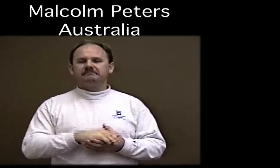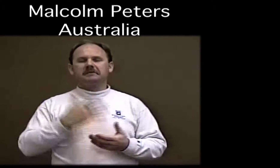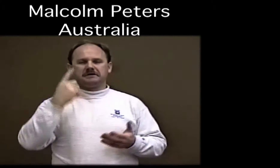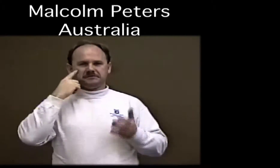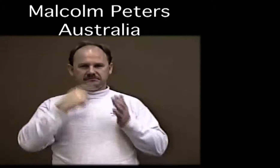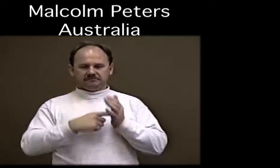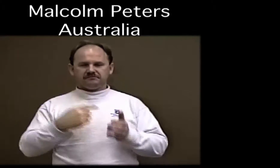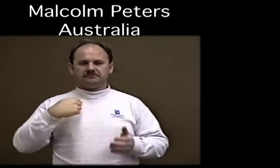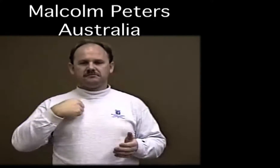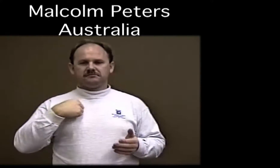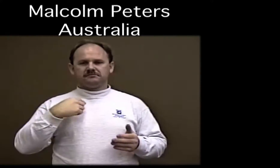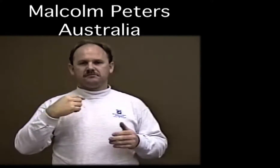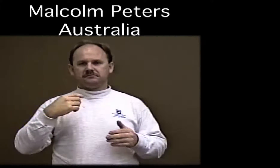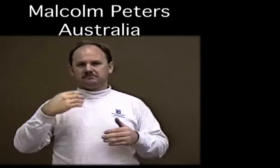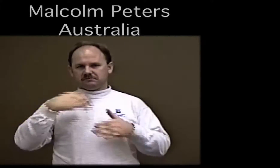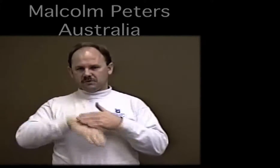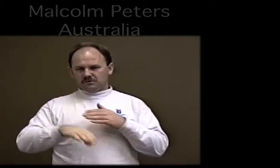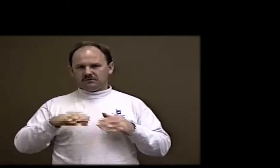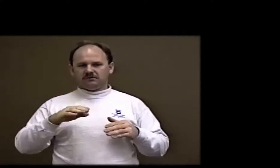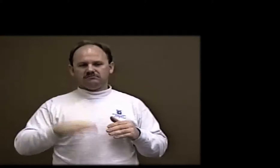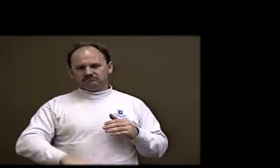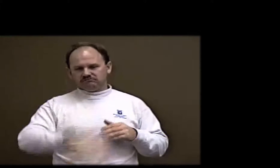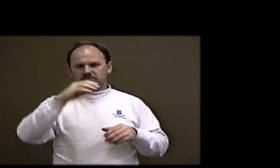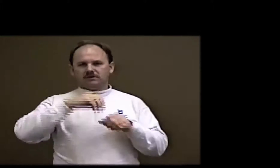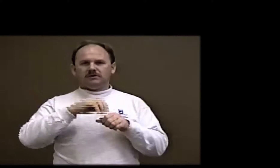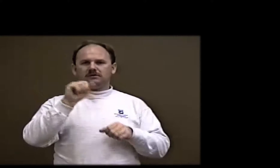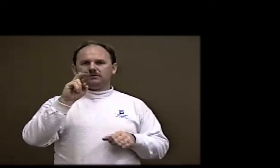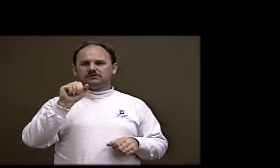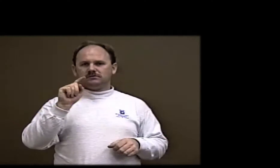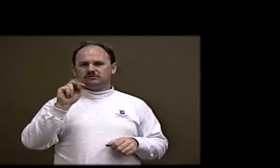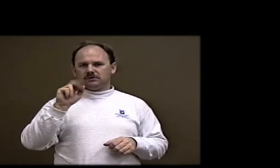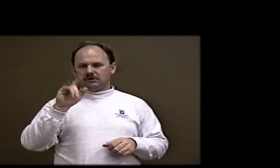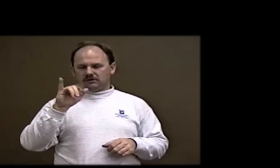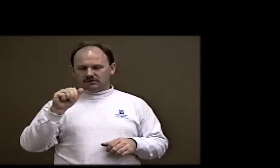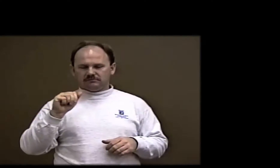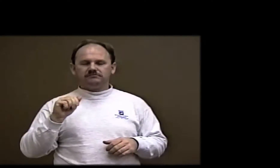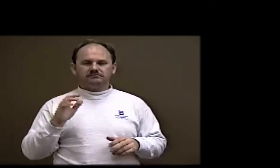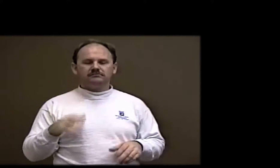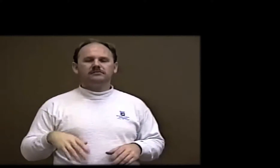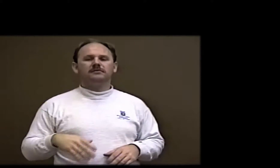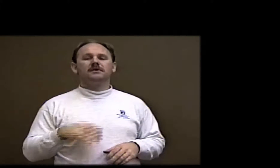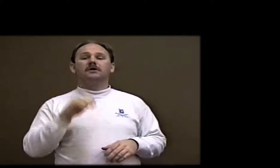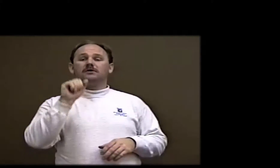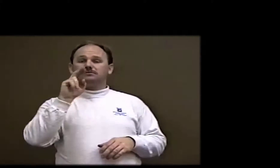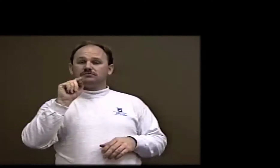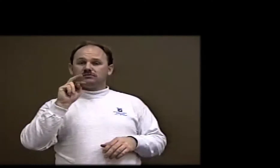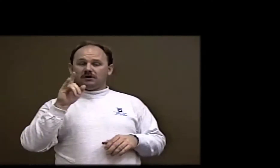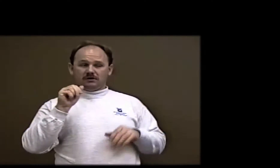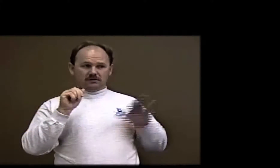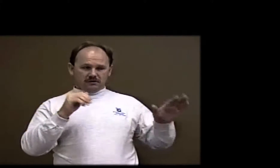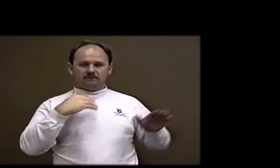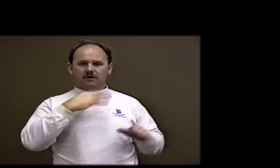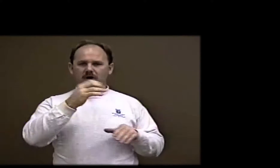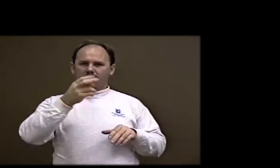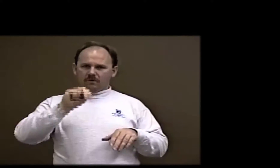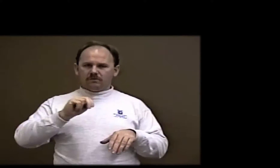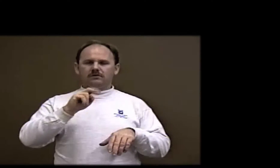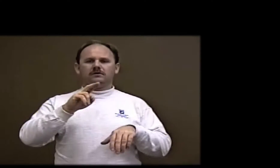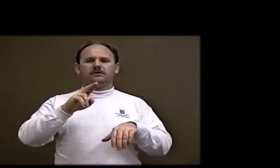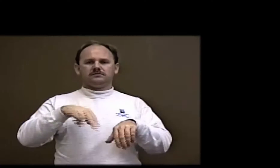What does bilingualism mean to me? I was born and grew up in Australia. The language we used was Auslan.